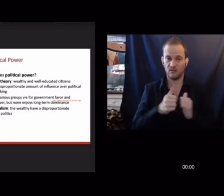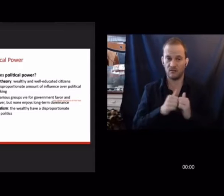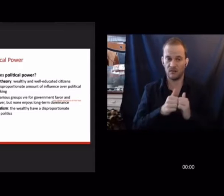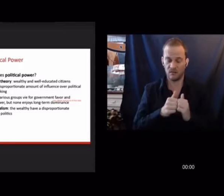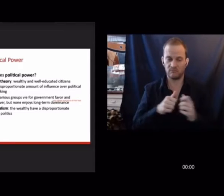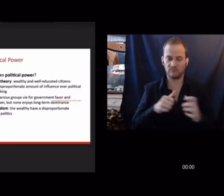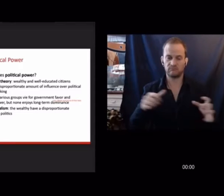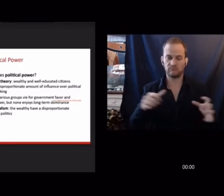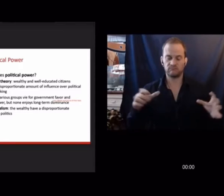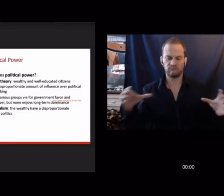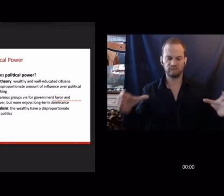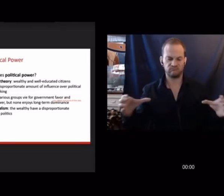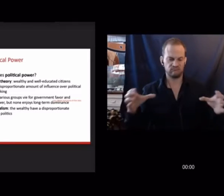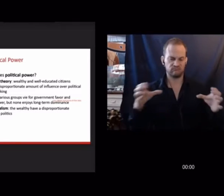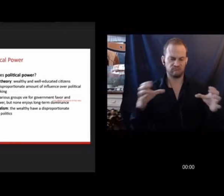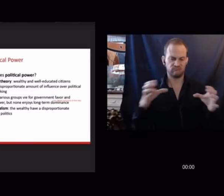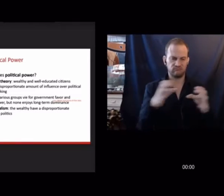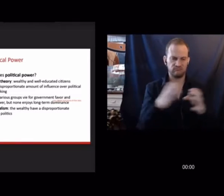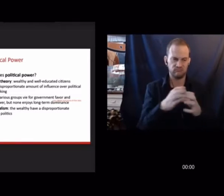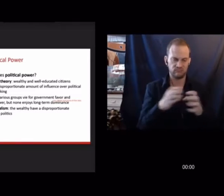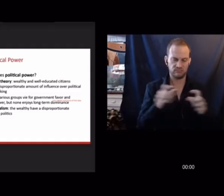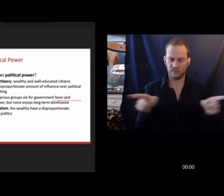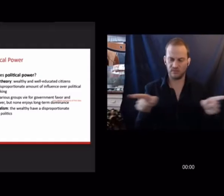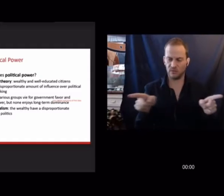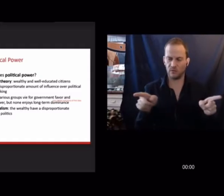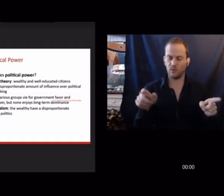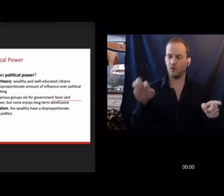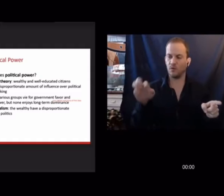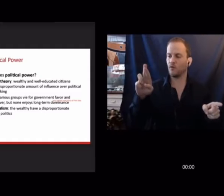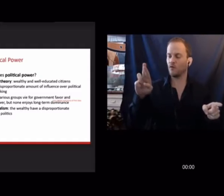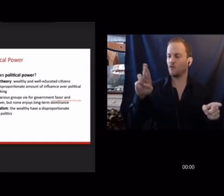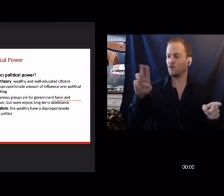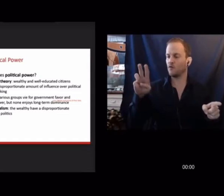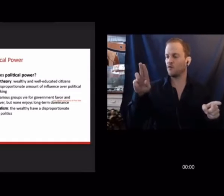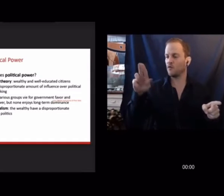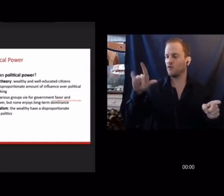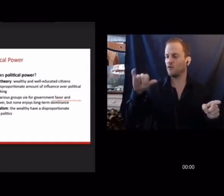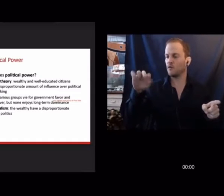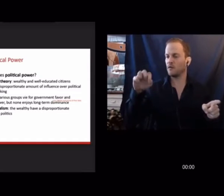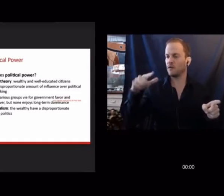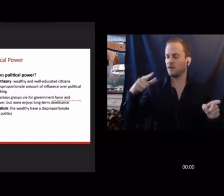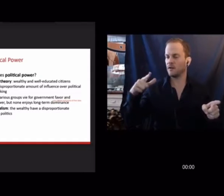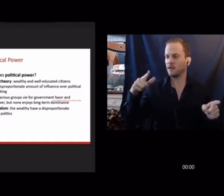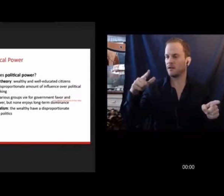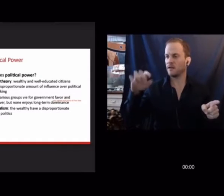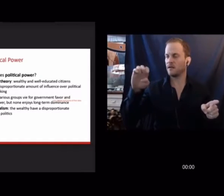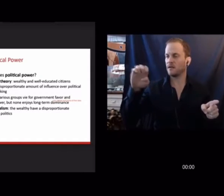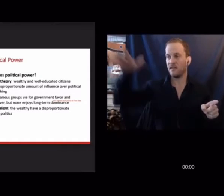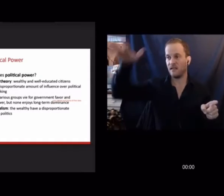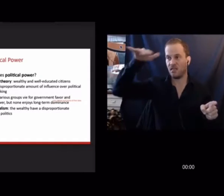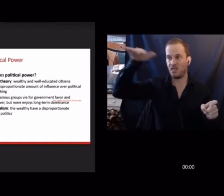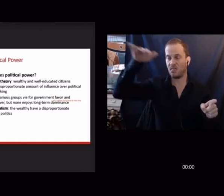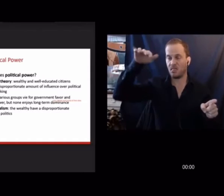of ruling elite theory and pluralism. Biased pluralism means that interest groups